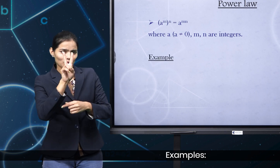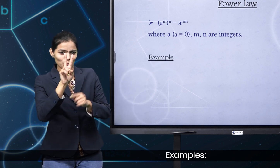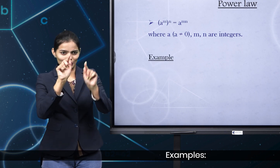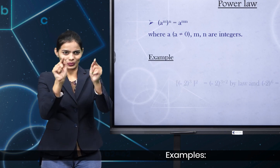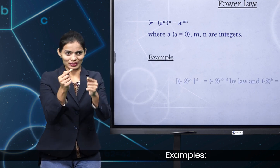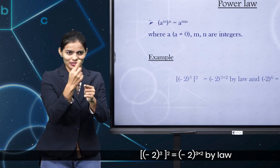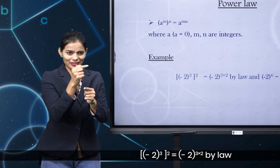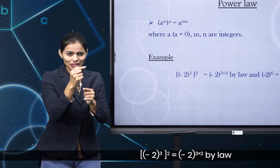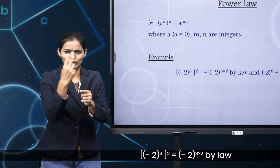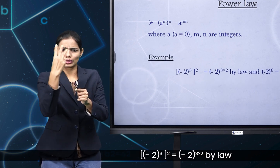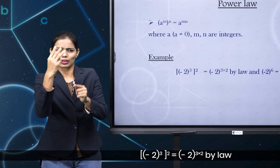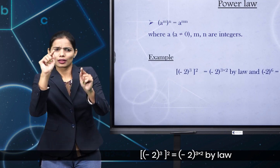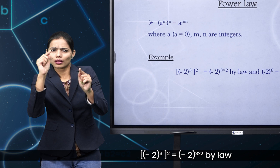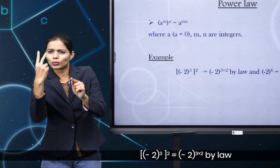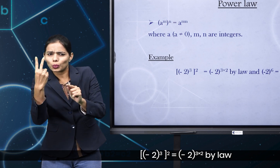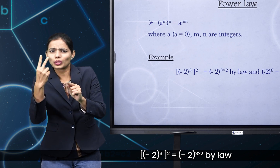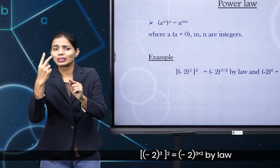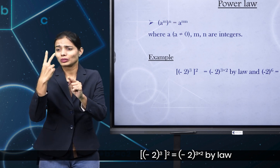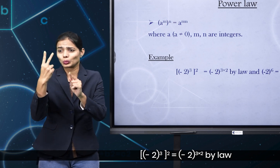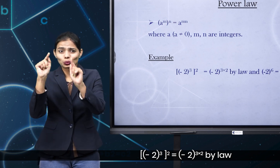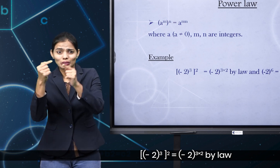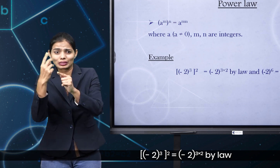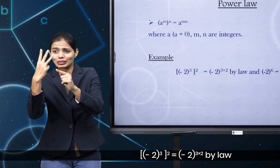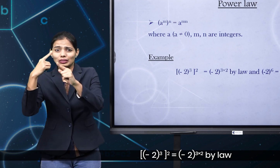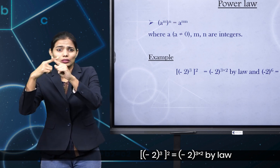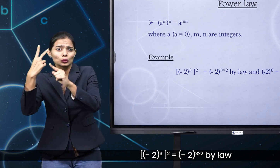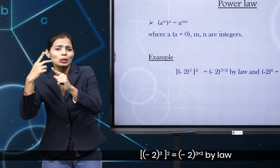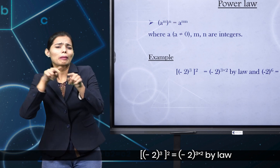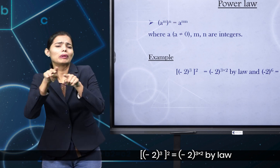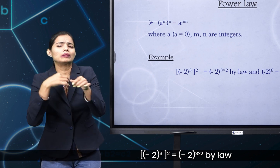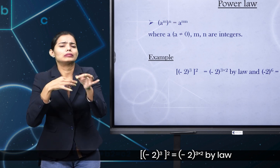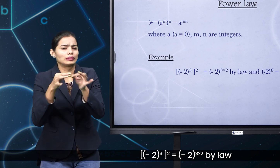Examples: minus 2 to the power 3 whole power 2 is equal to minus 2 to the